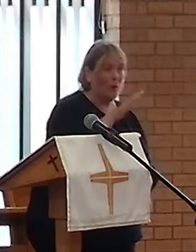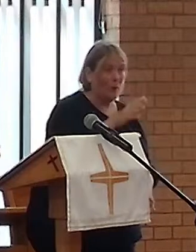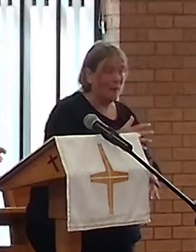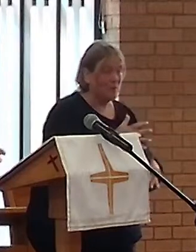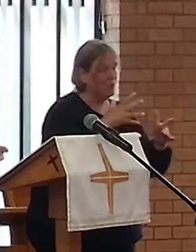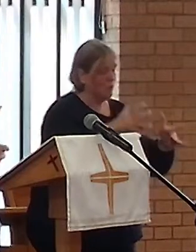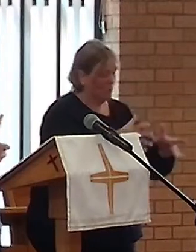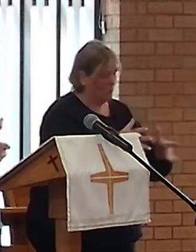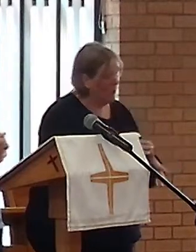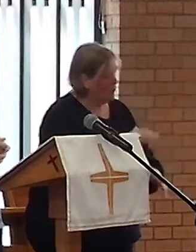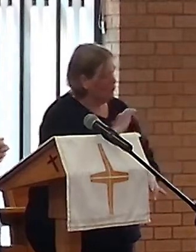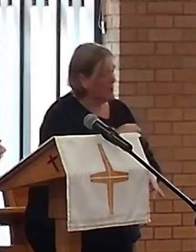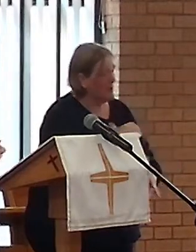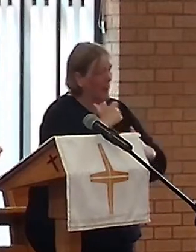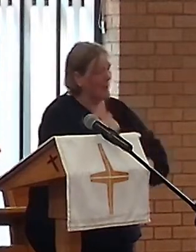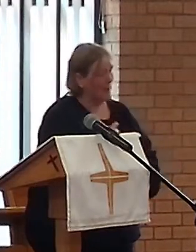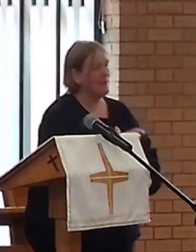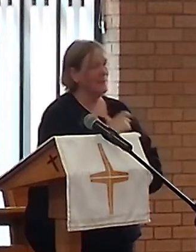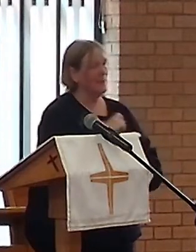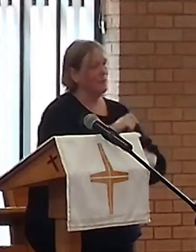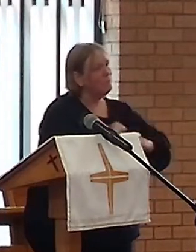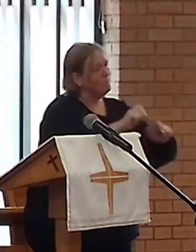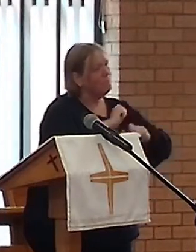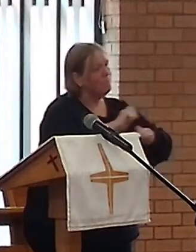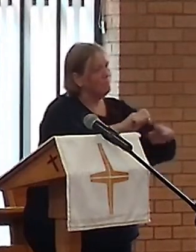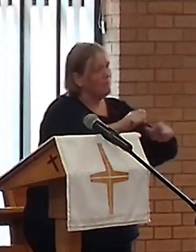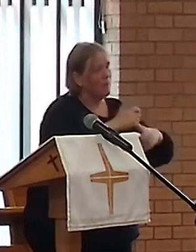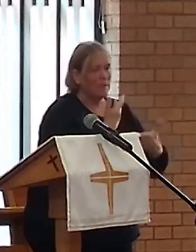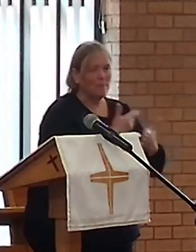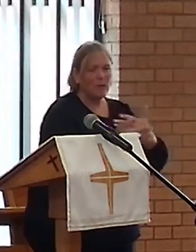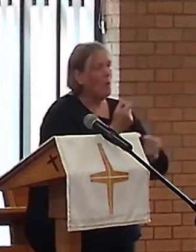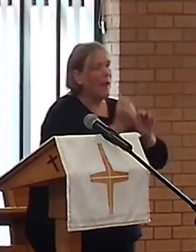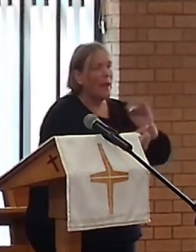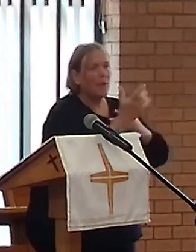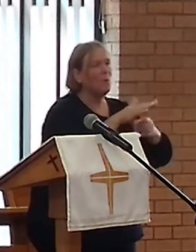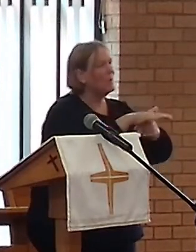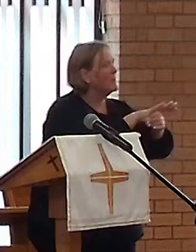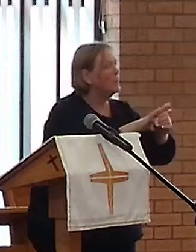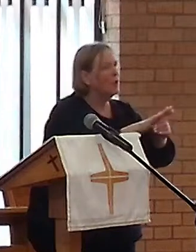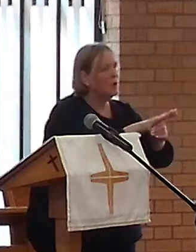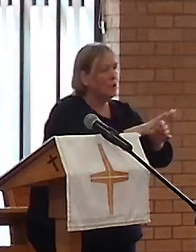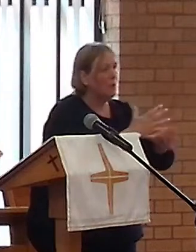identity wherever we are, whatever the circumstance.